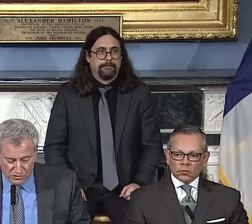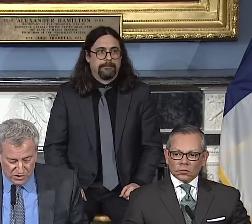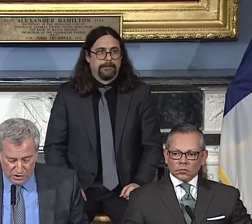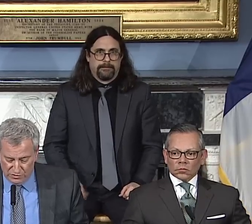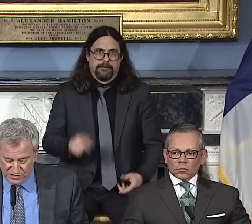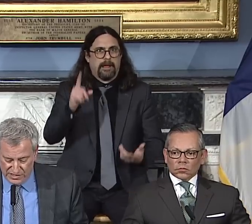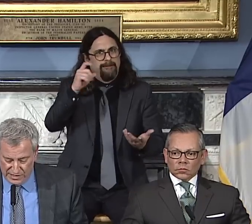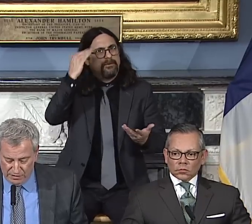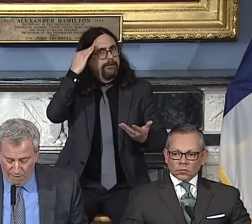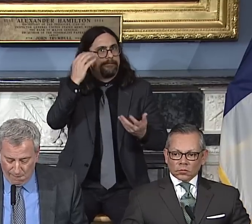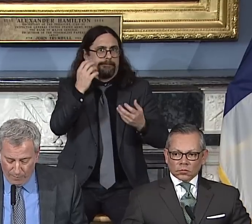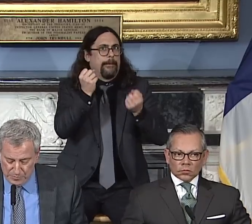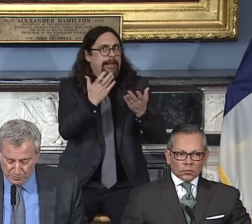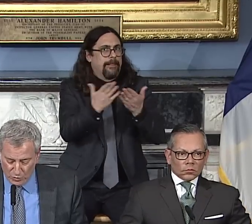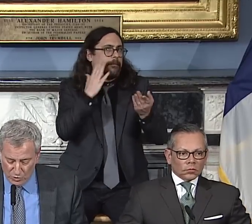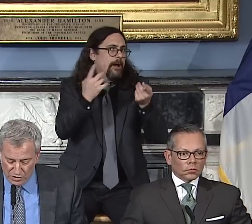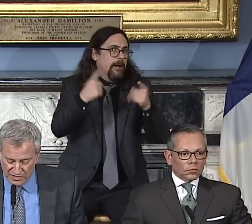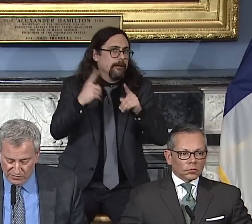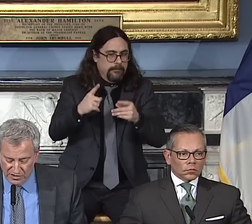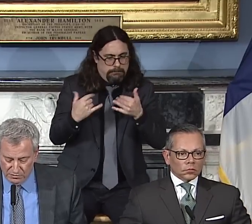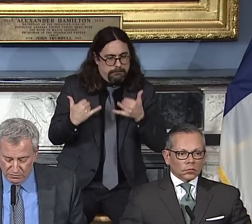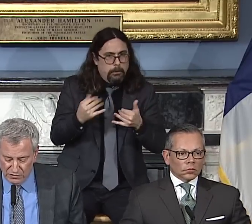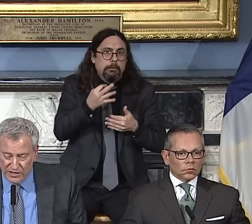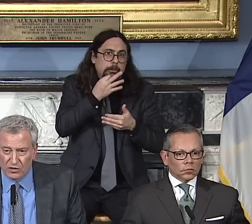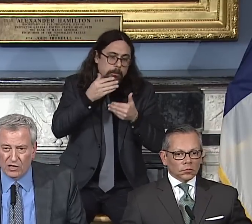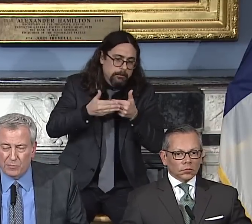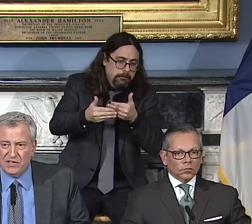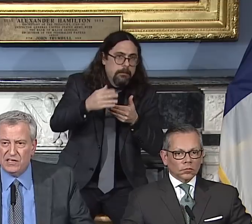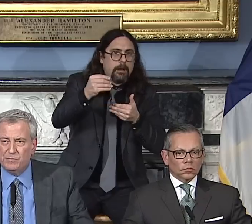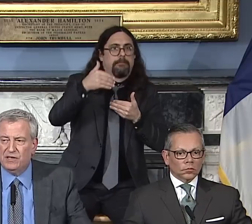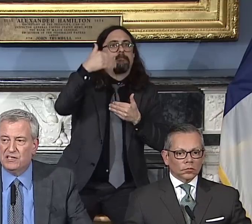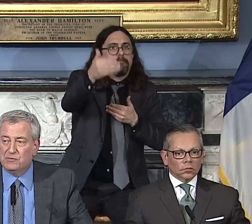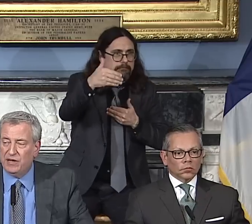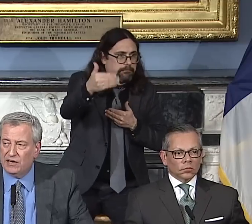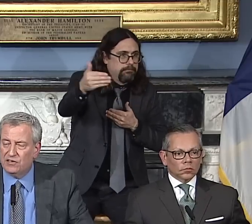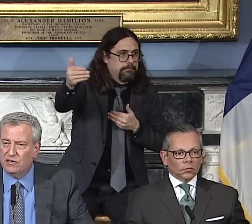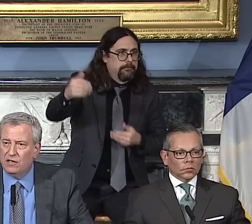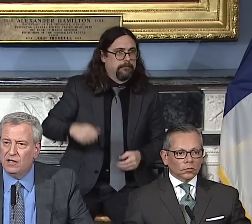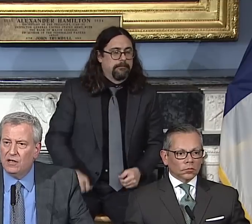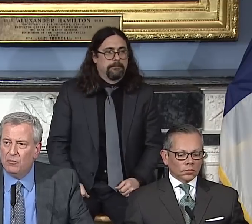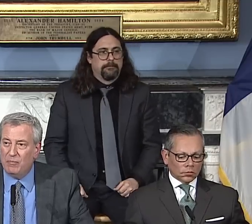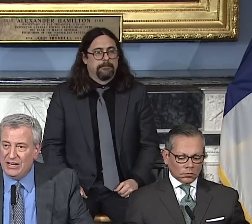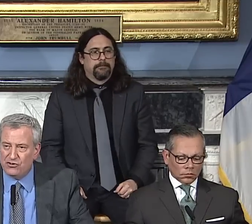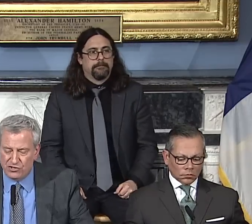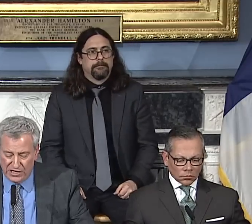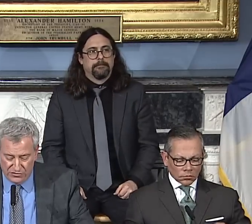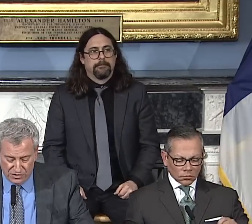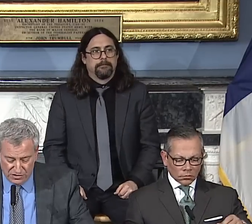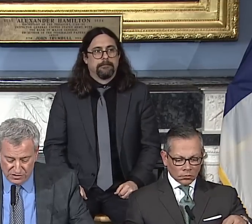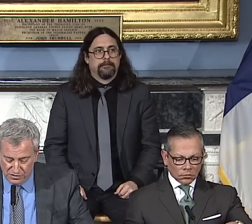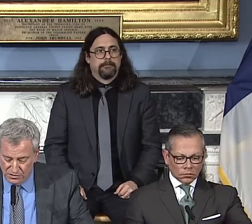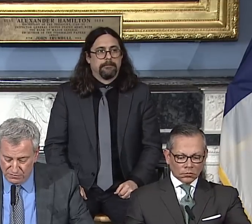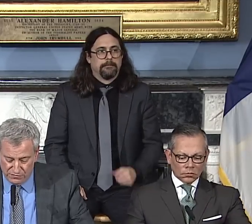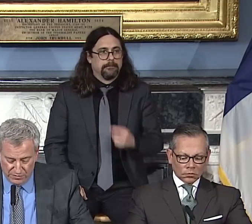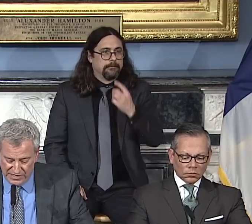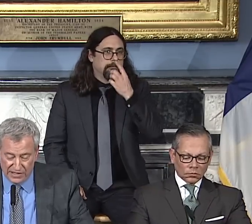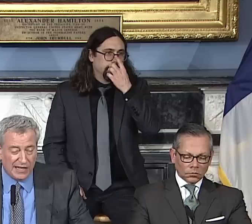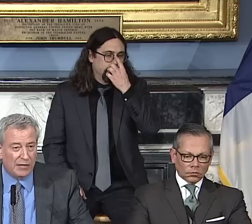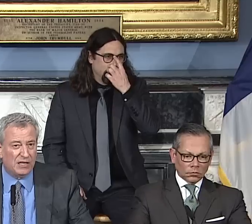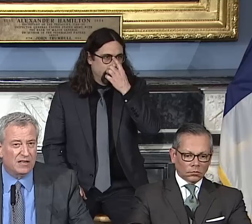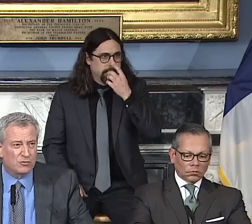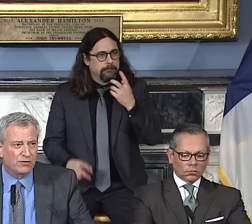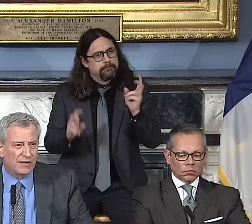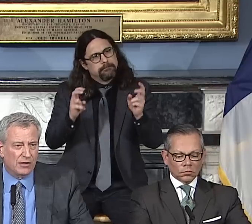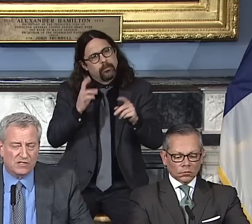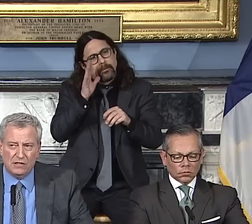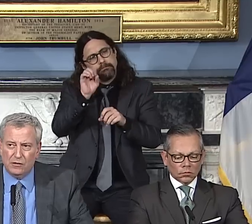So we'll start with saying we're going to be giving regular updates, but expect major changes from day to